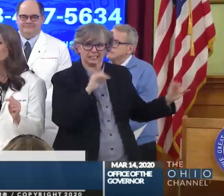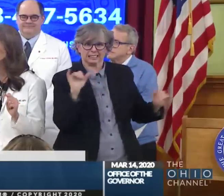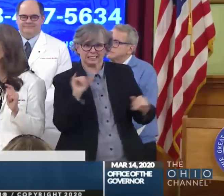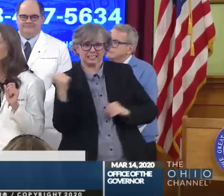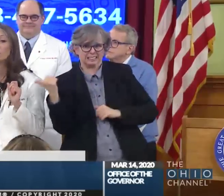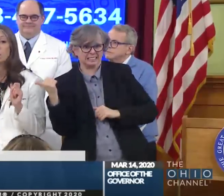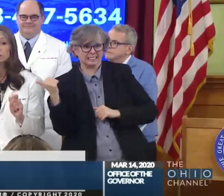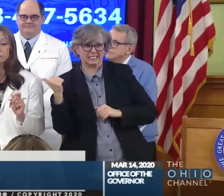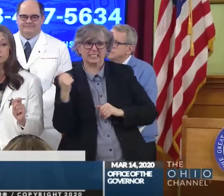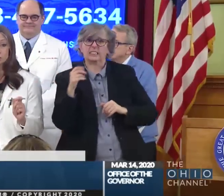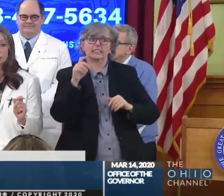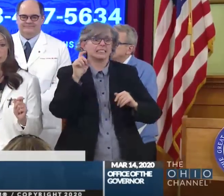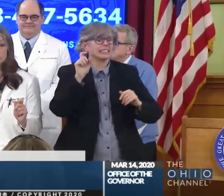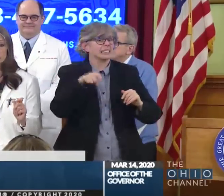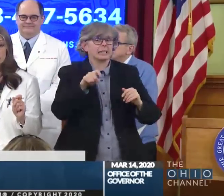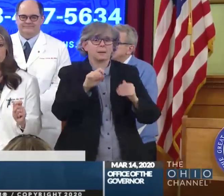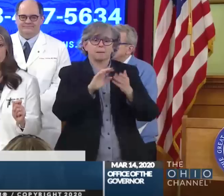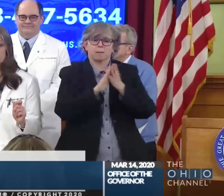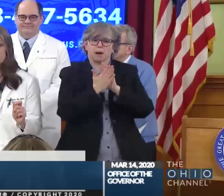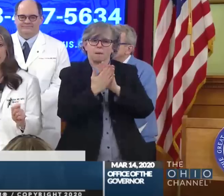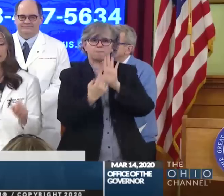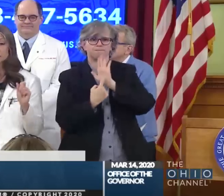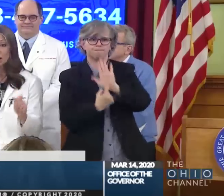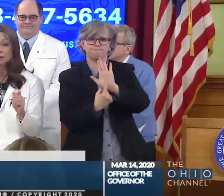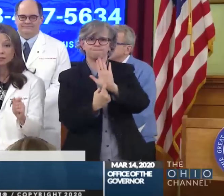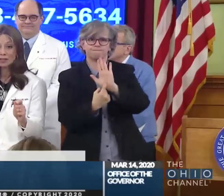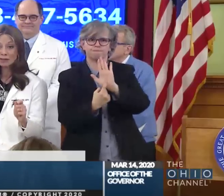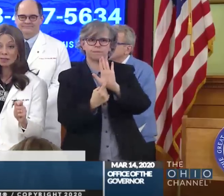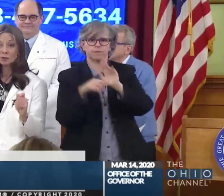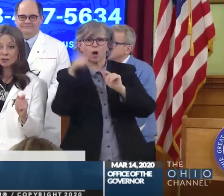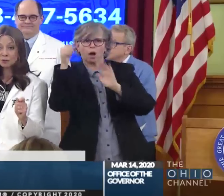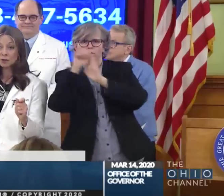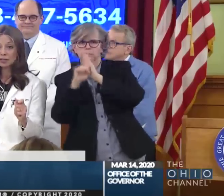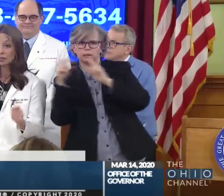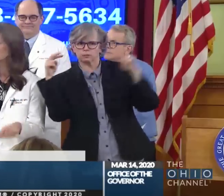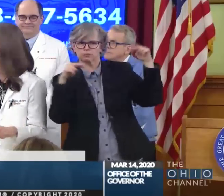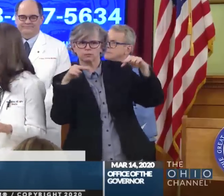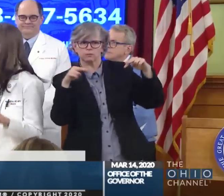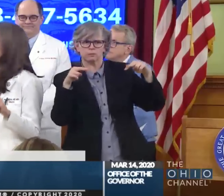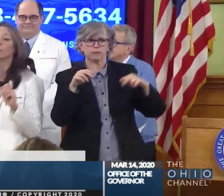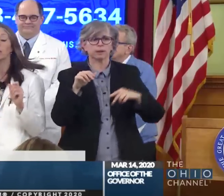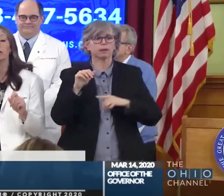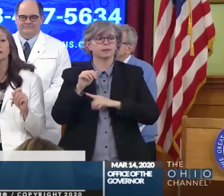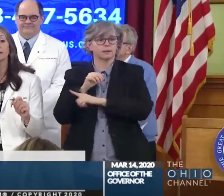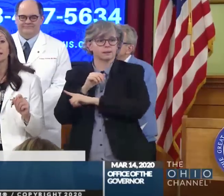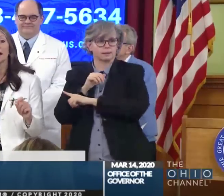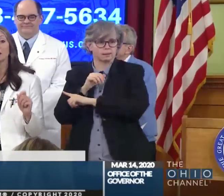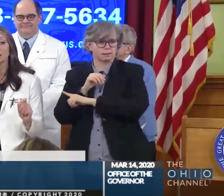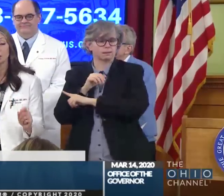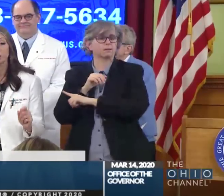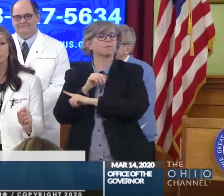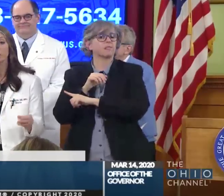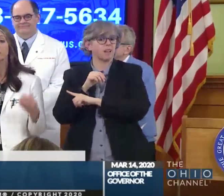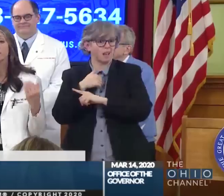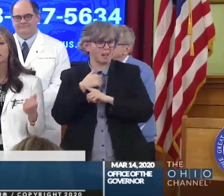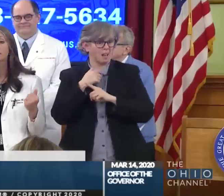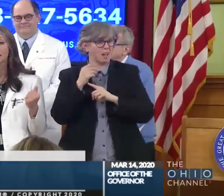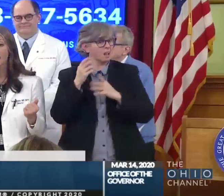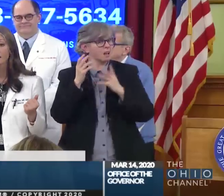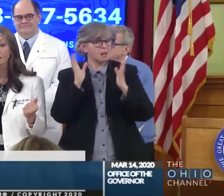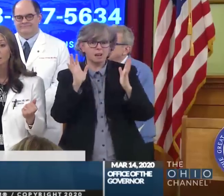Amy Harmon did a wonderful story in the New York Times a few weeks back, and I'm talking to you, Amy, because we've spoken. We need to get out in the communities,